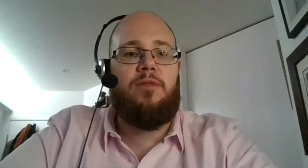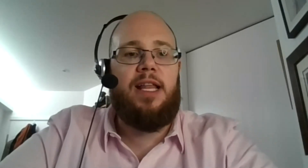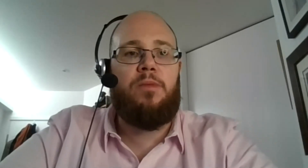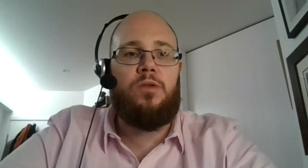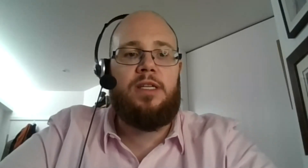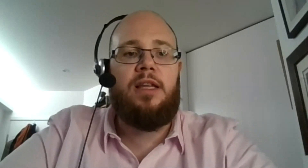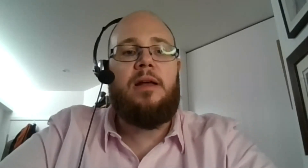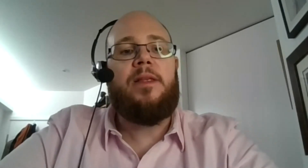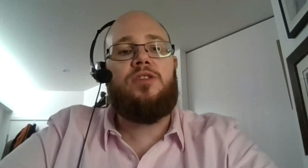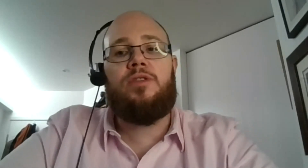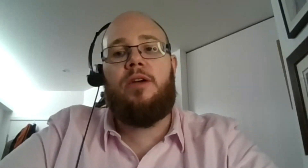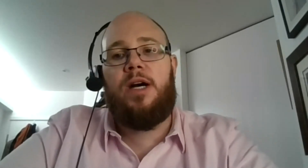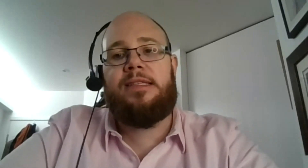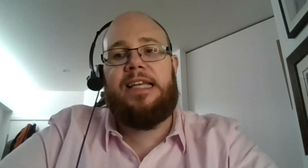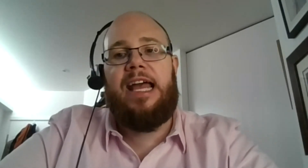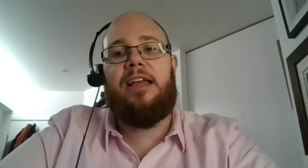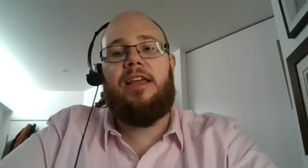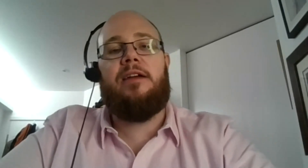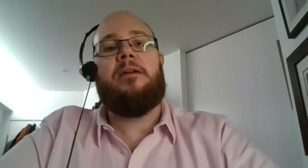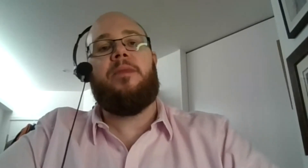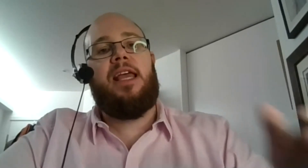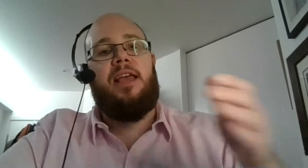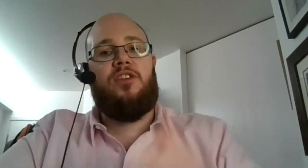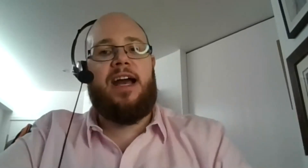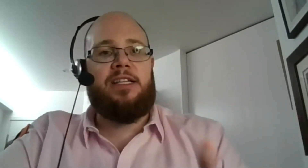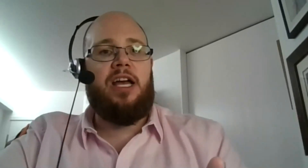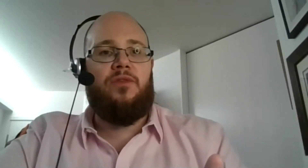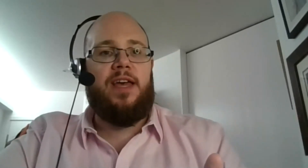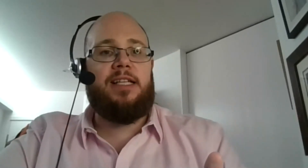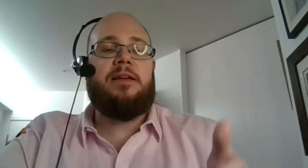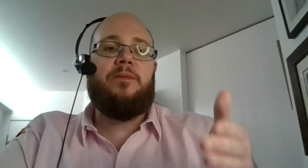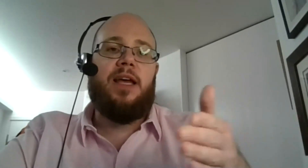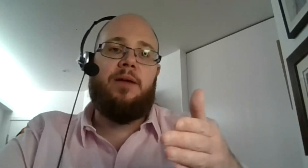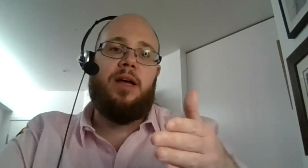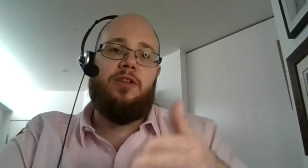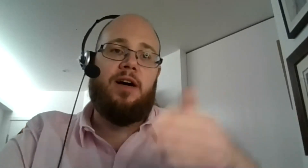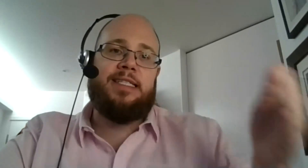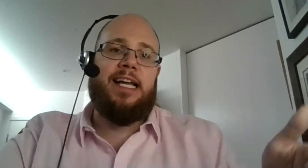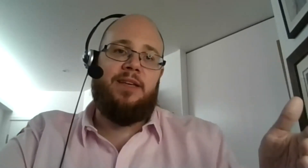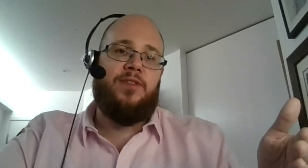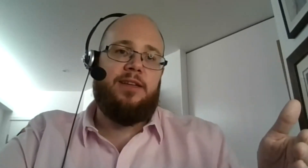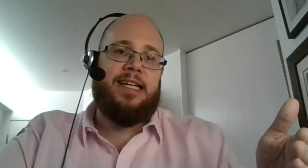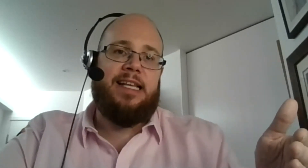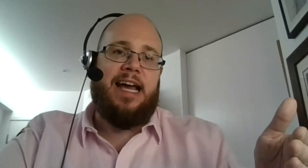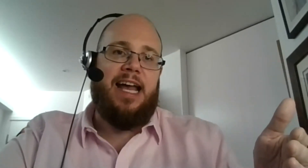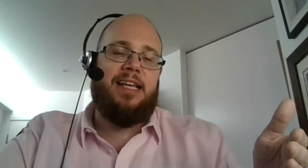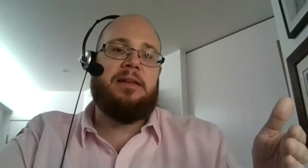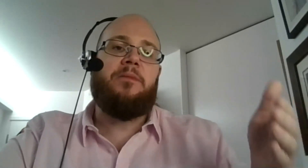really important. It's also worth saying, you know, if you've had COVID and you're isolating for those 10 days,